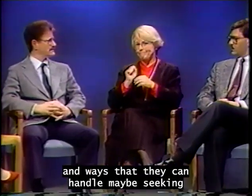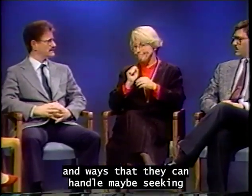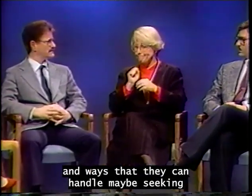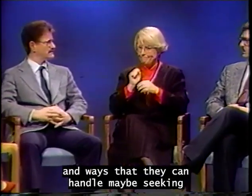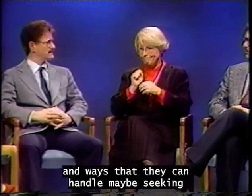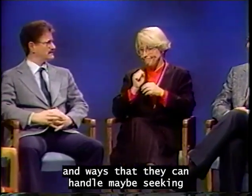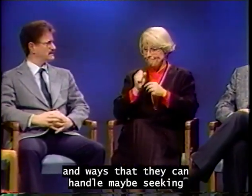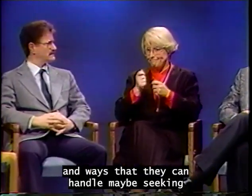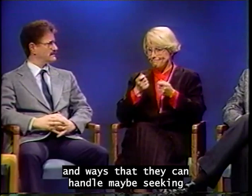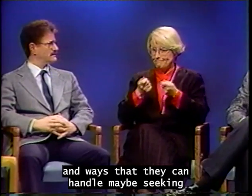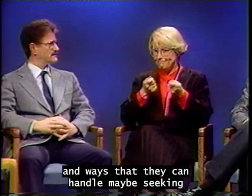that they can